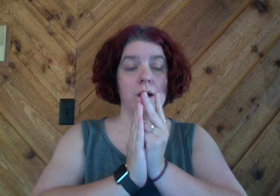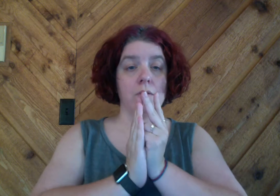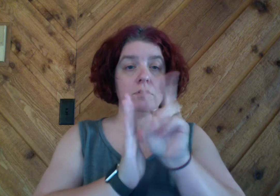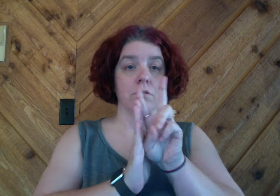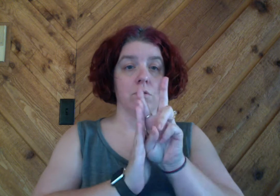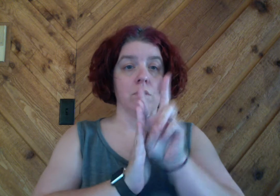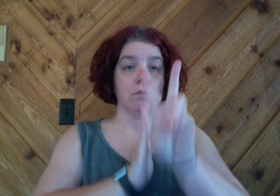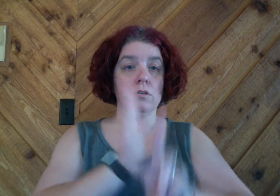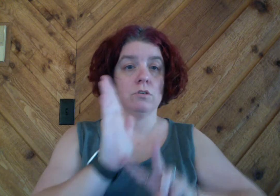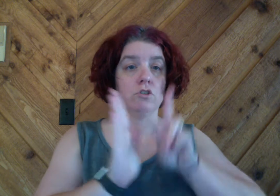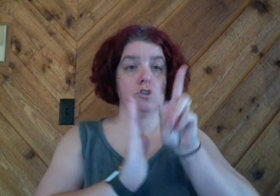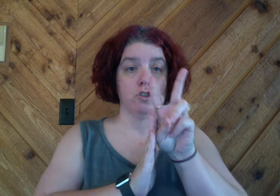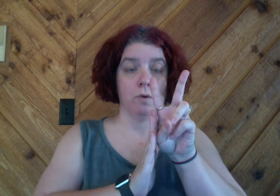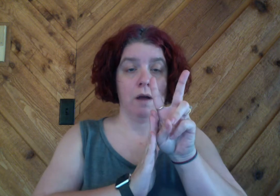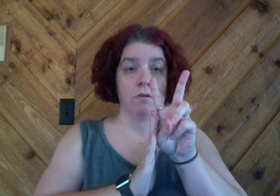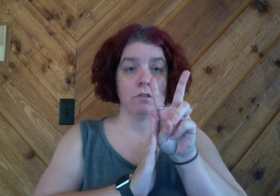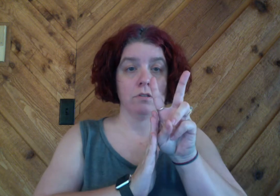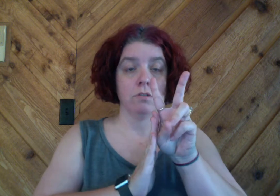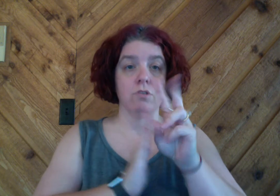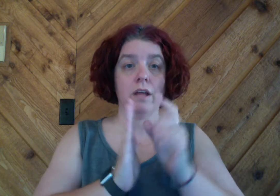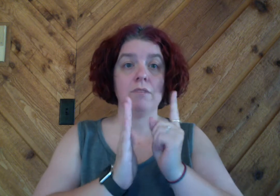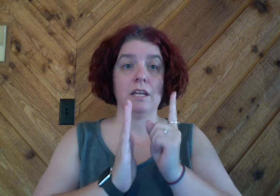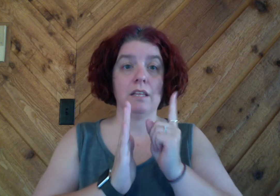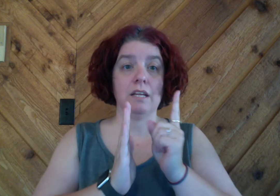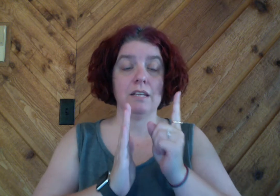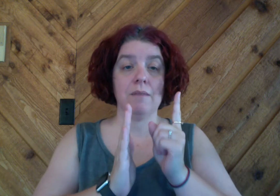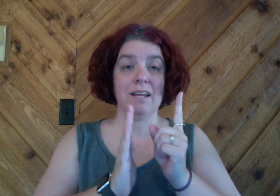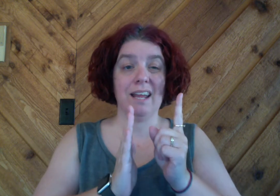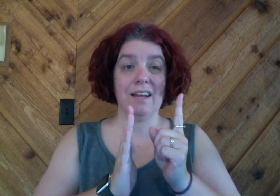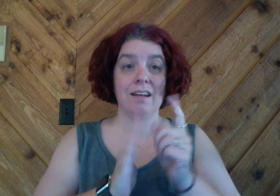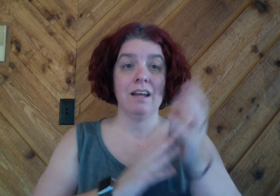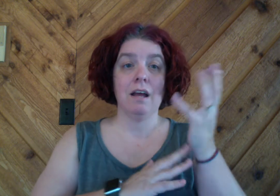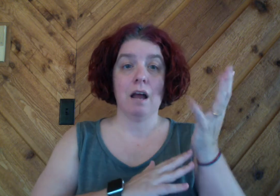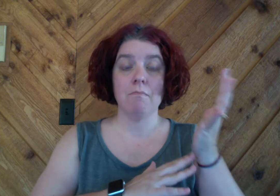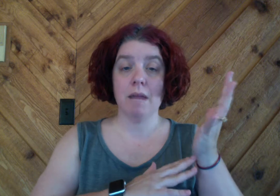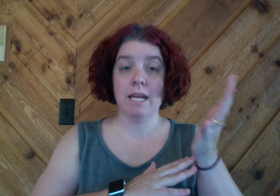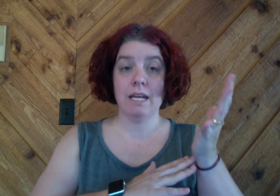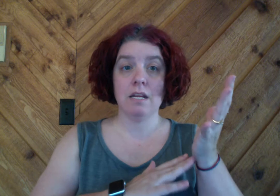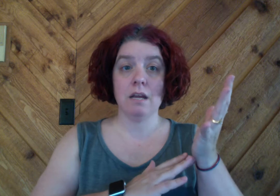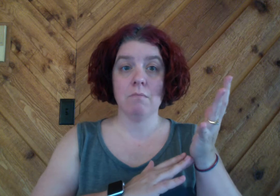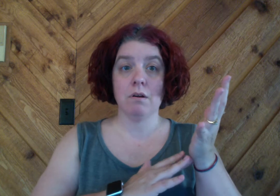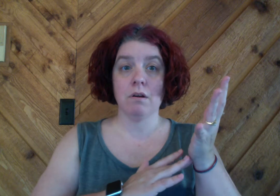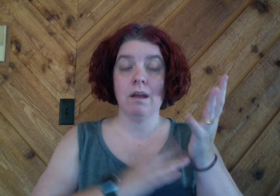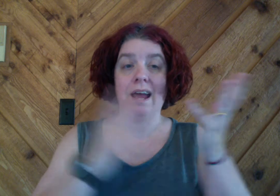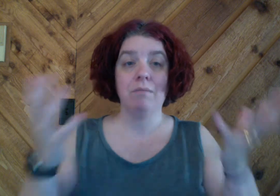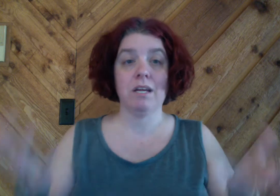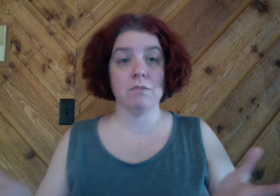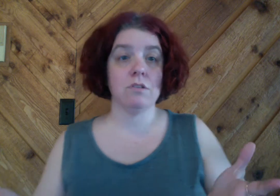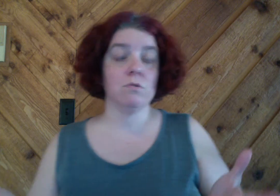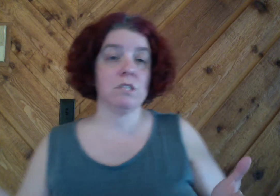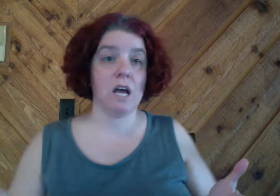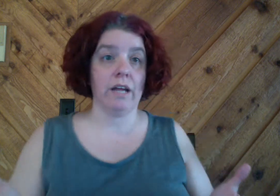hours or 2 hours. So now I'm taking that dominant hand, I'm making it a number, and it becomes a new sign.